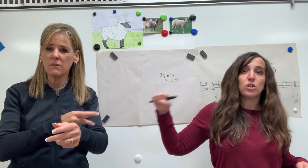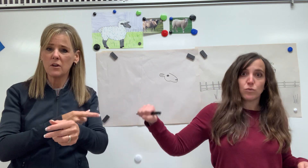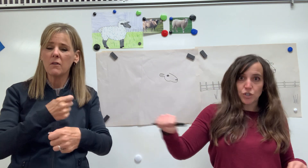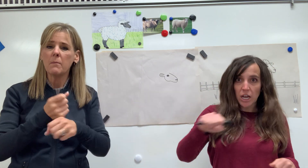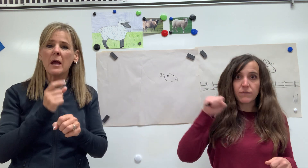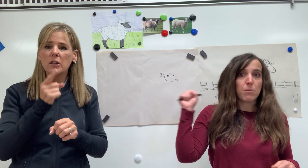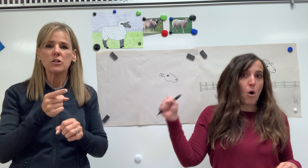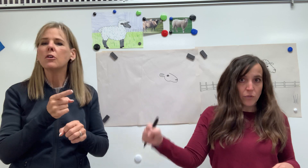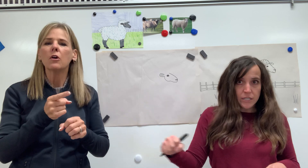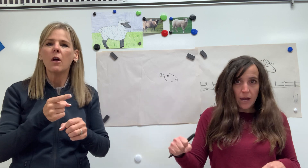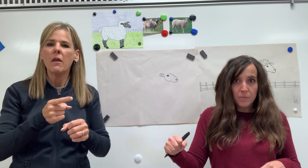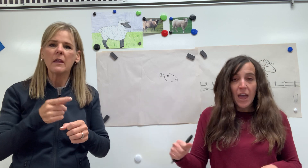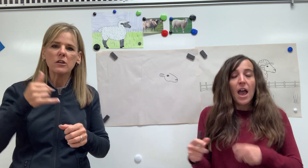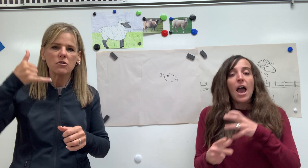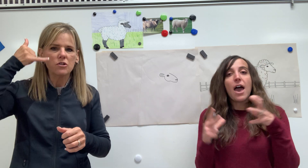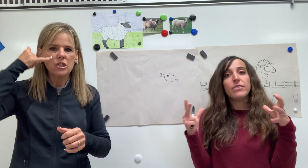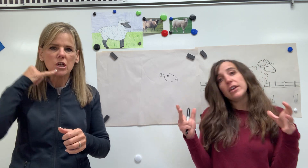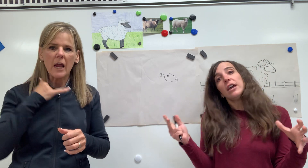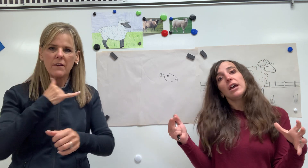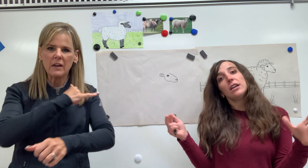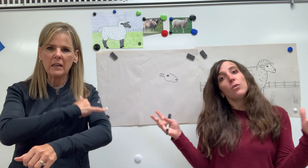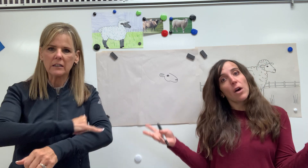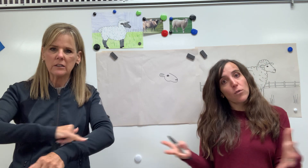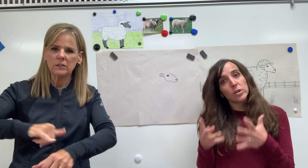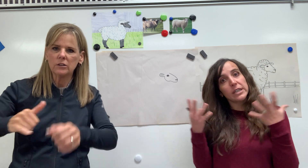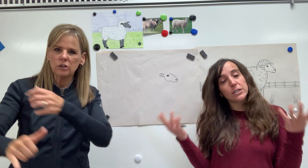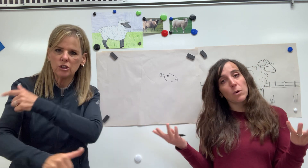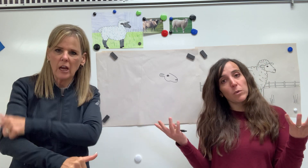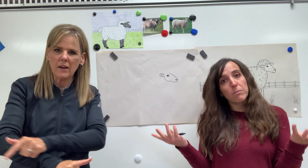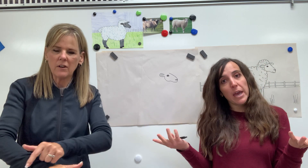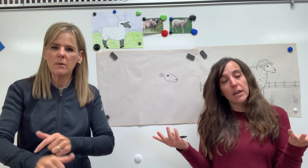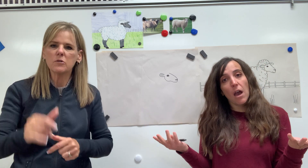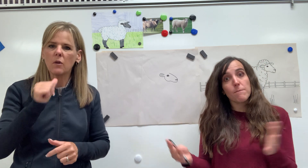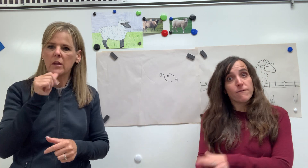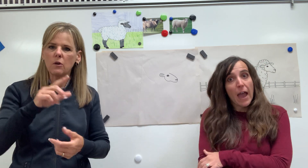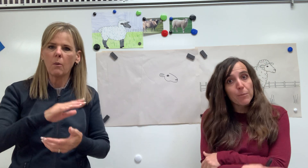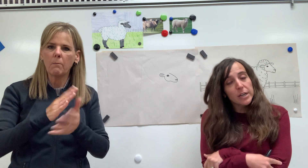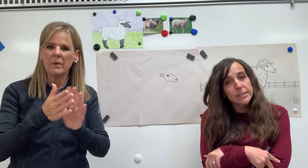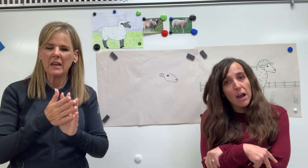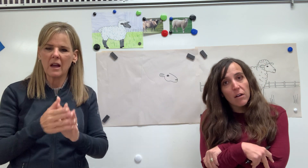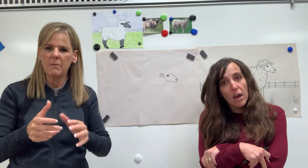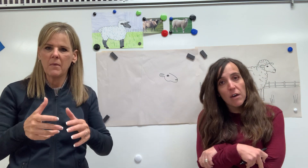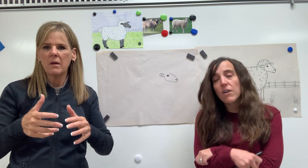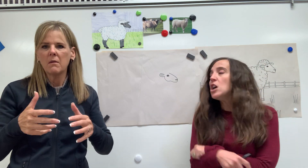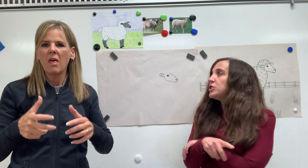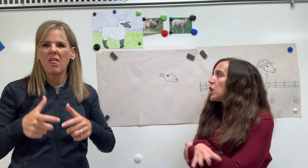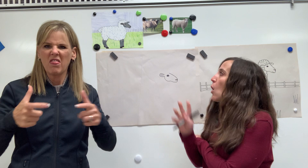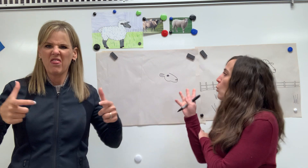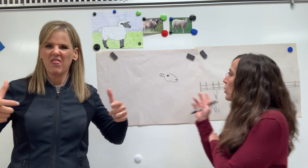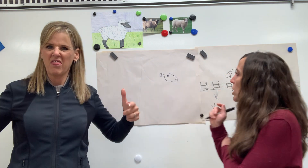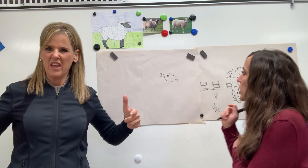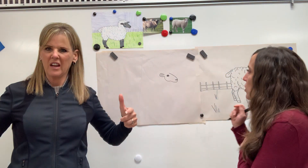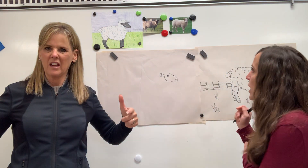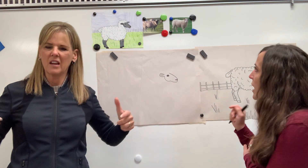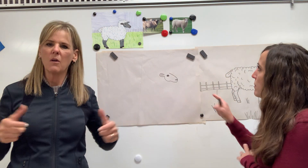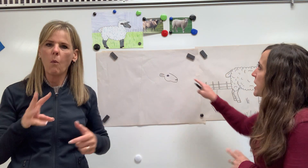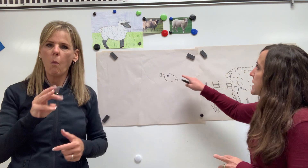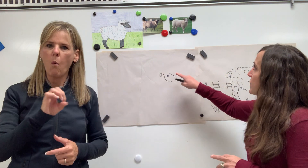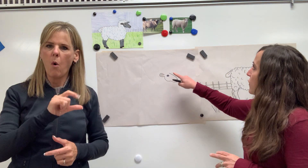you shave them all the time. And then, of course, that's what we make fabrics out of. So we are gonna go ahead and make his